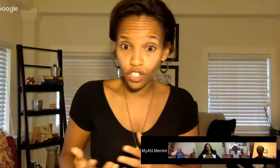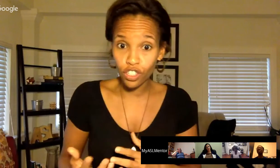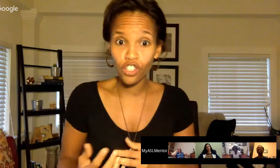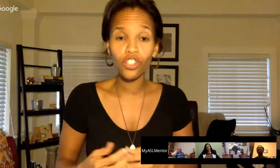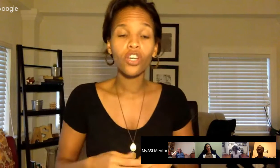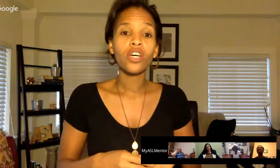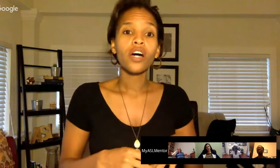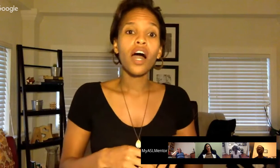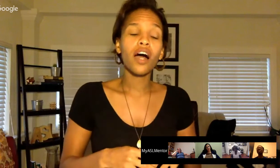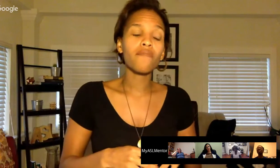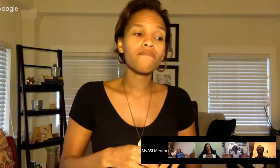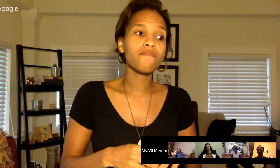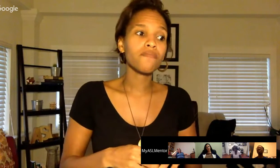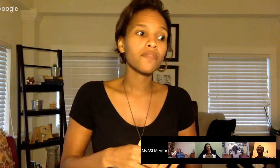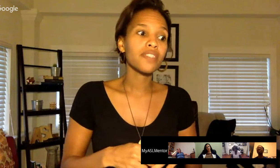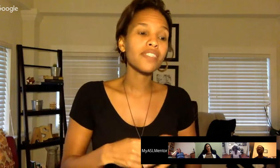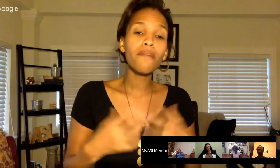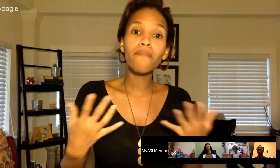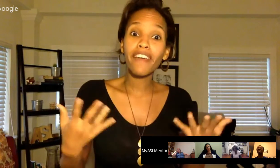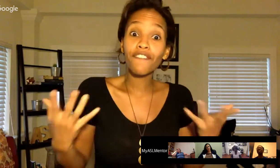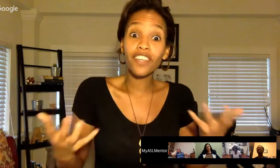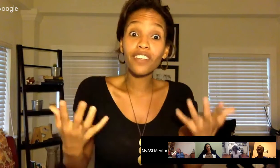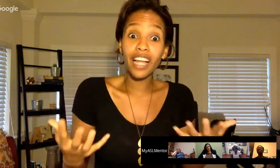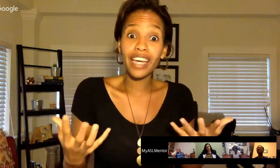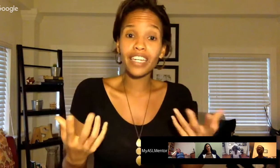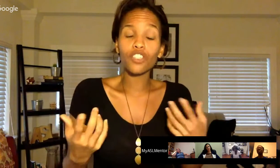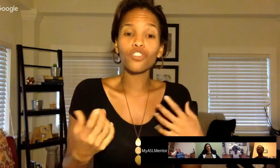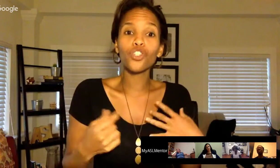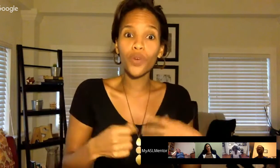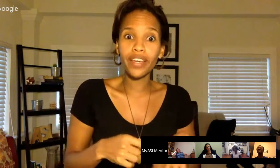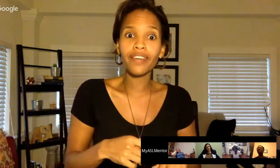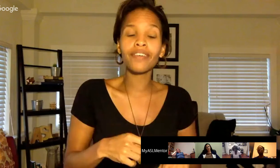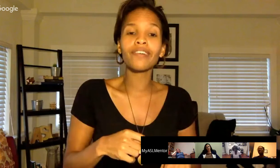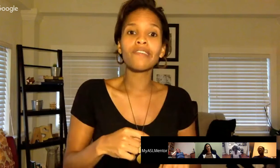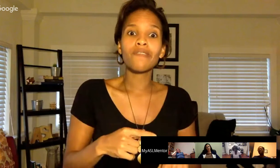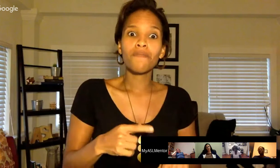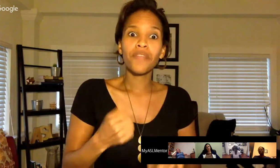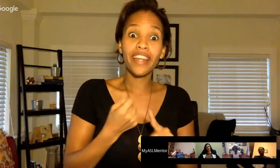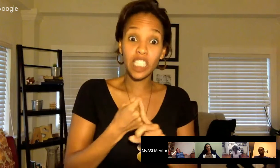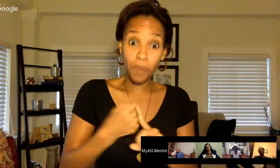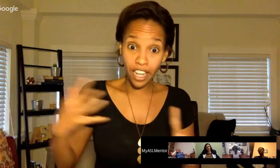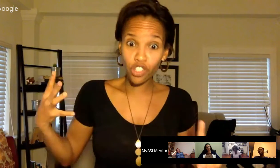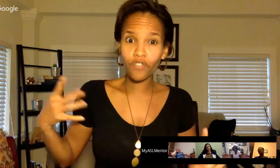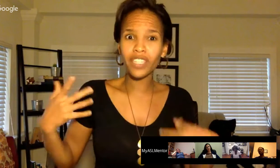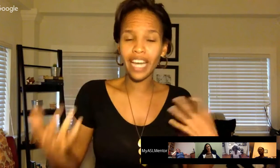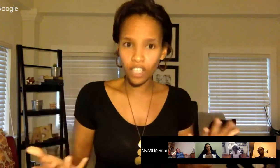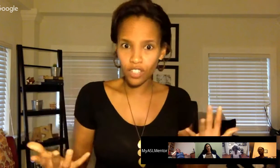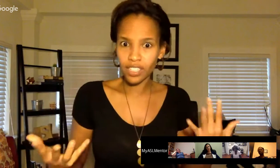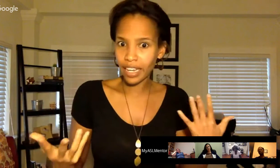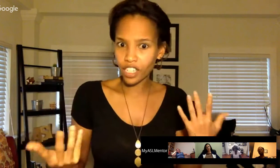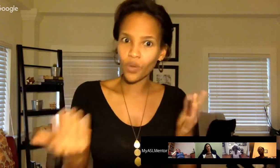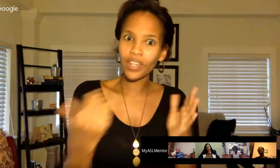exhaustive search, some may feel like doing an expansion of what that looks like. So